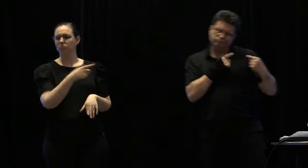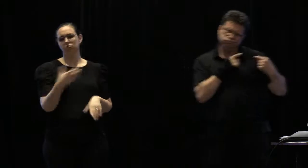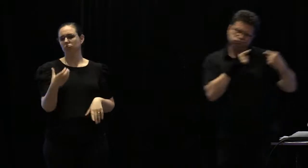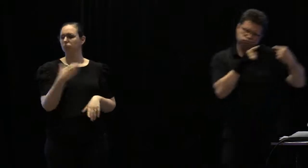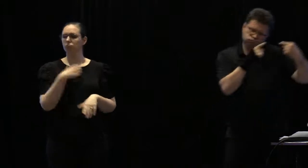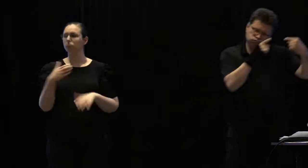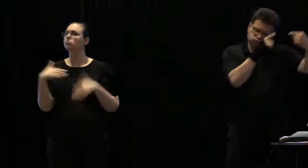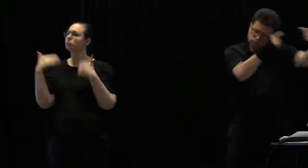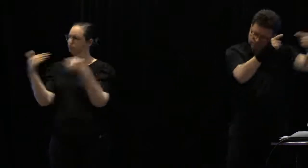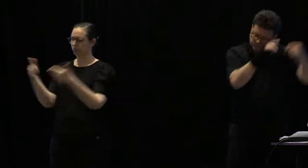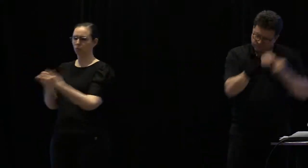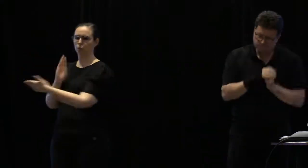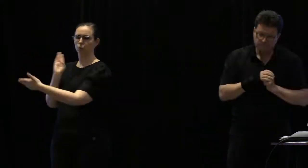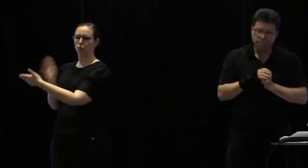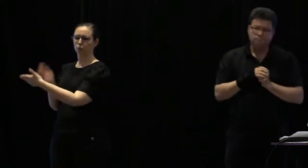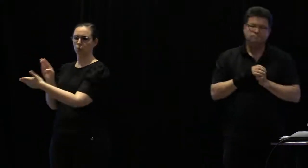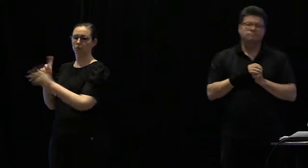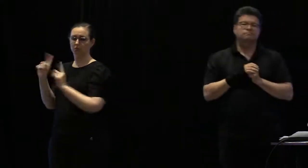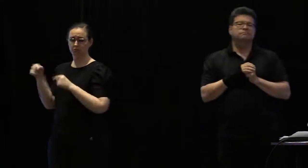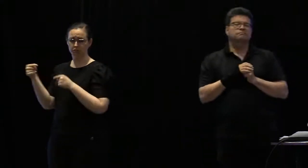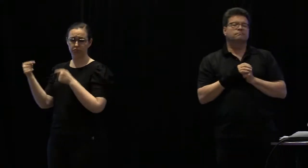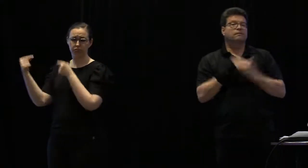A complaint about